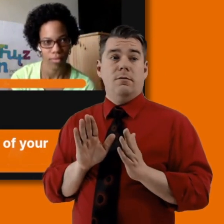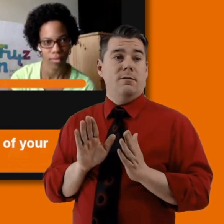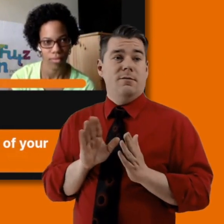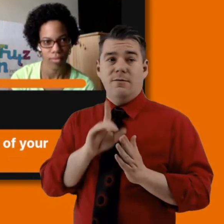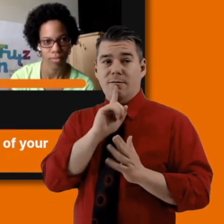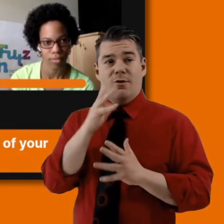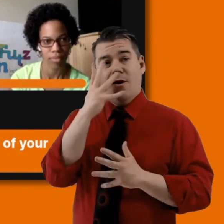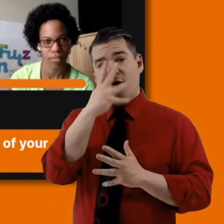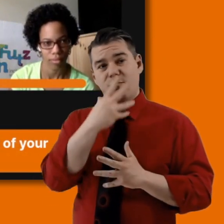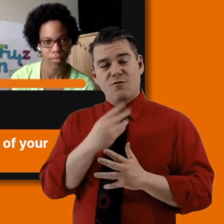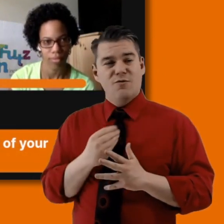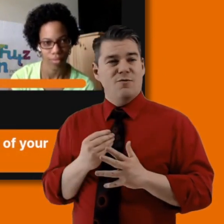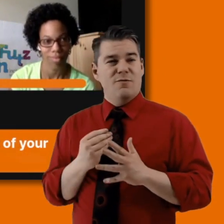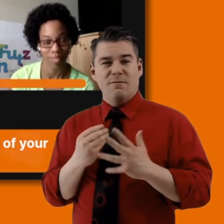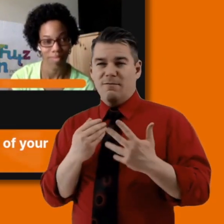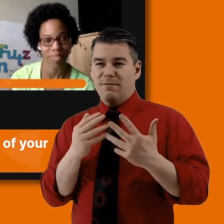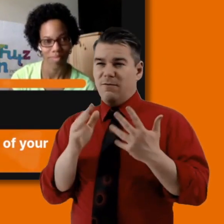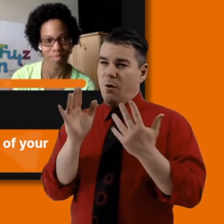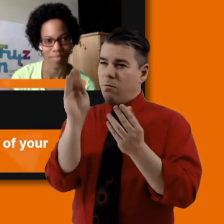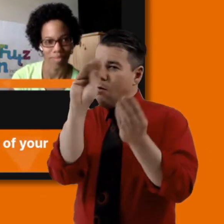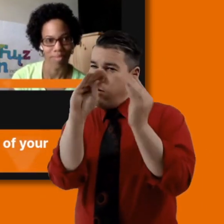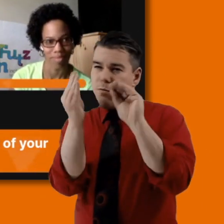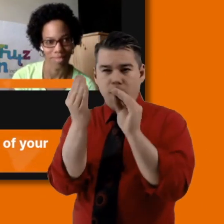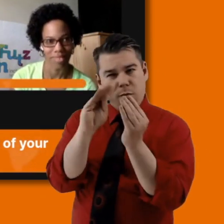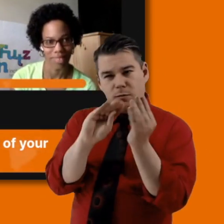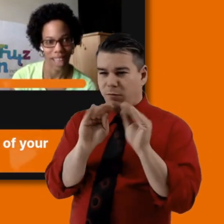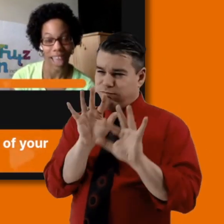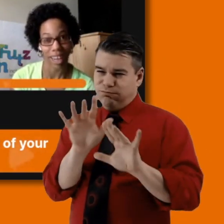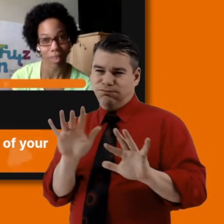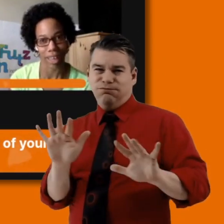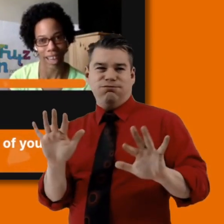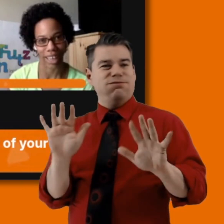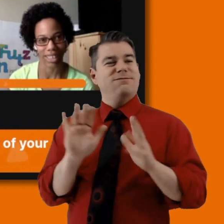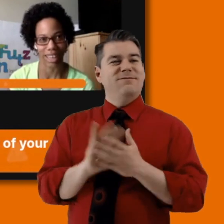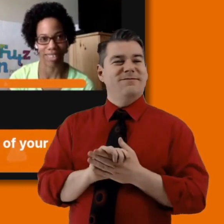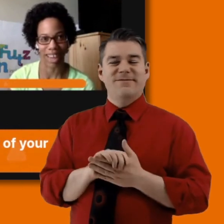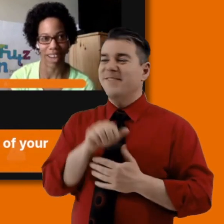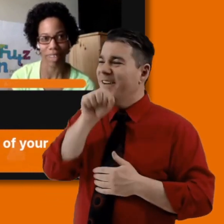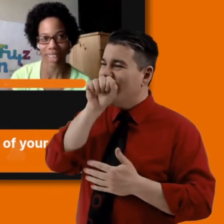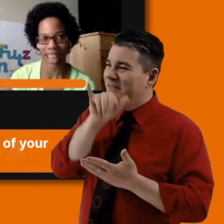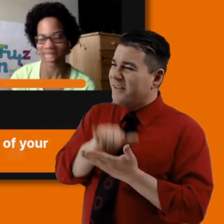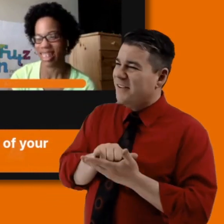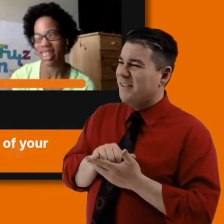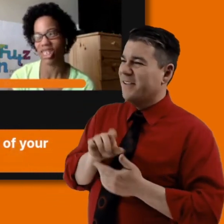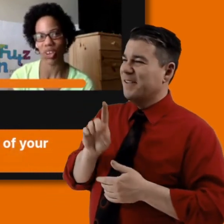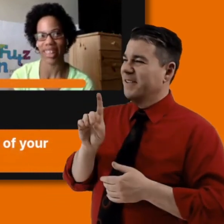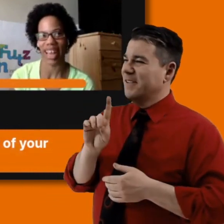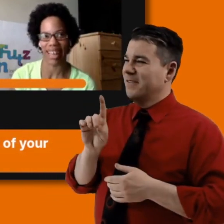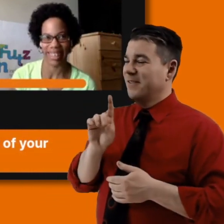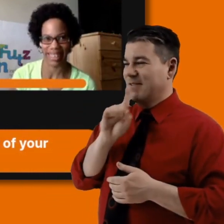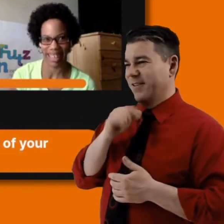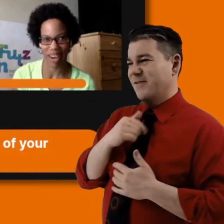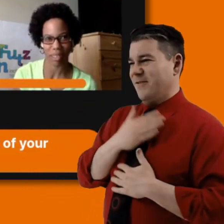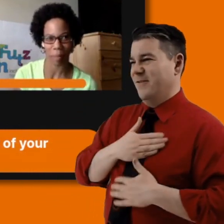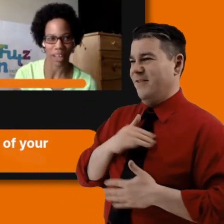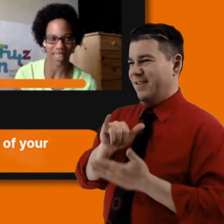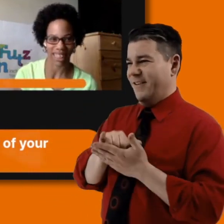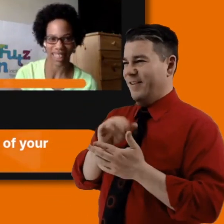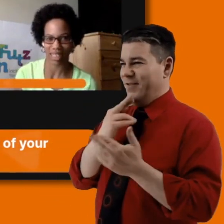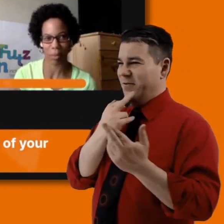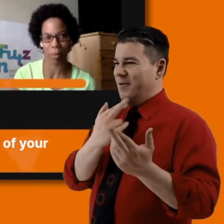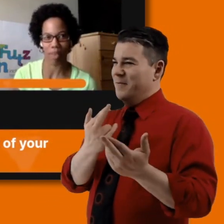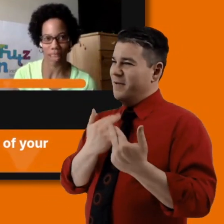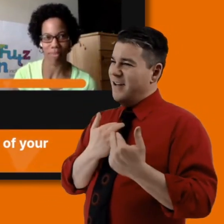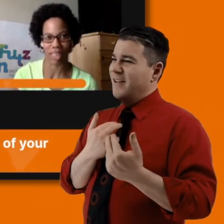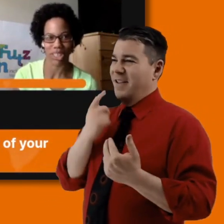it's a beautiful tapestry. It really is, the world. I love that, David. I really actually enjoyed that response. I